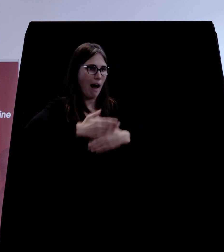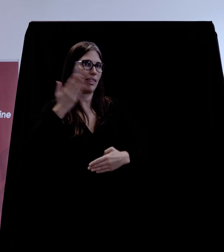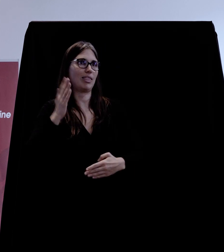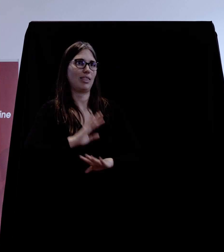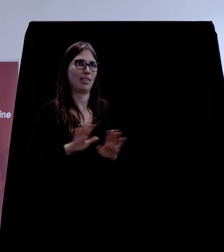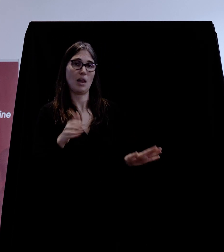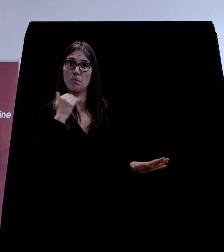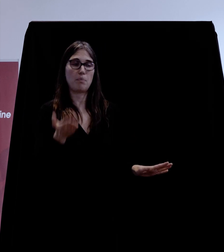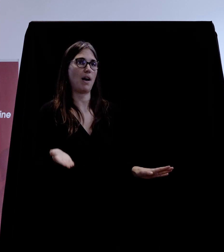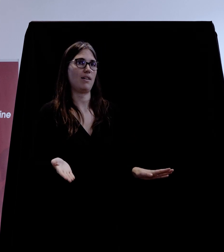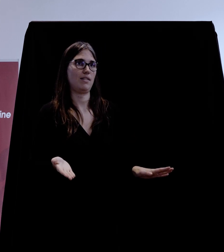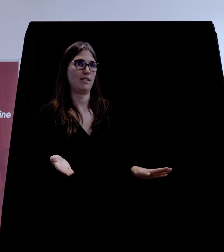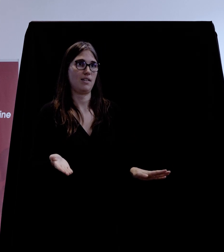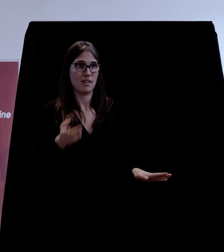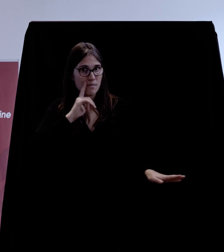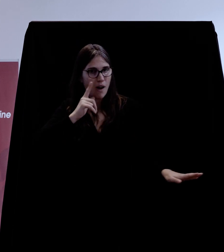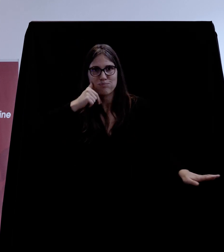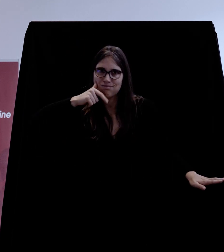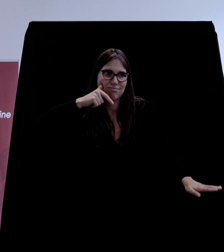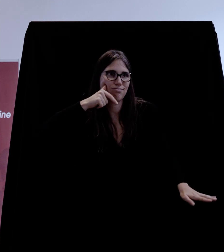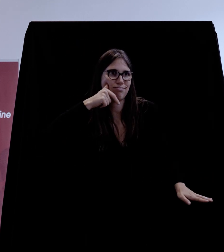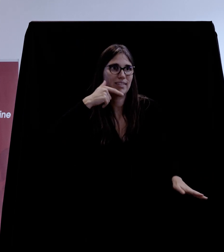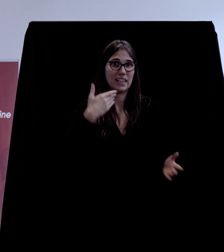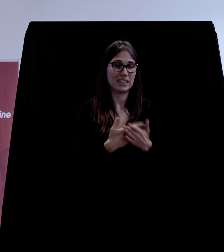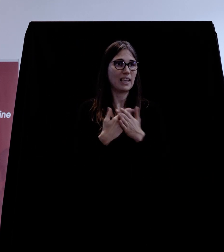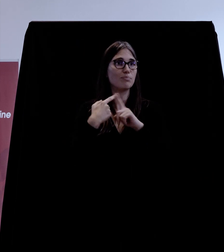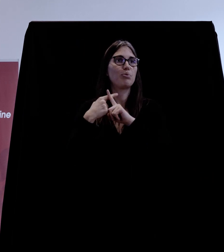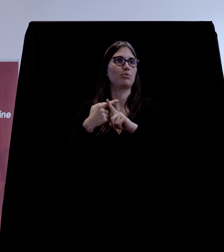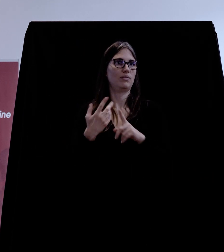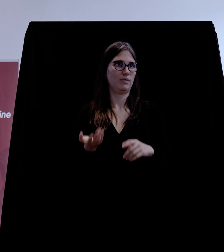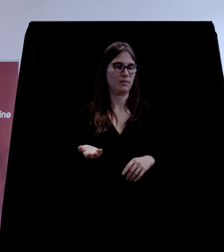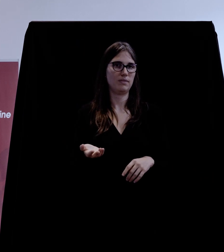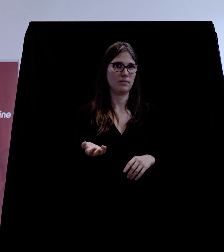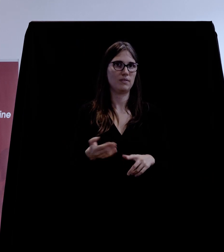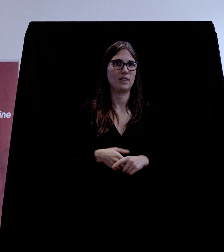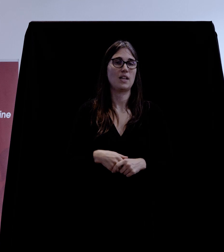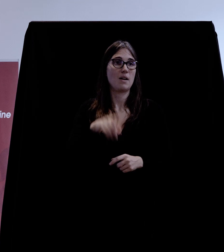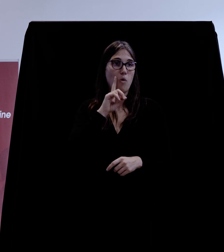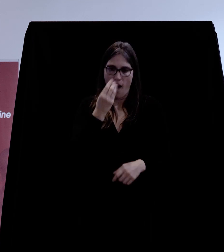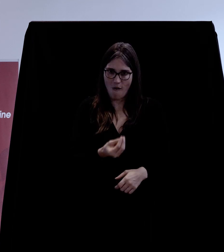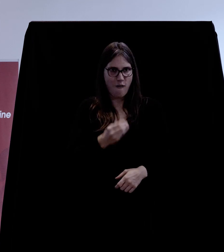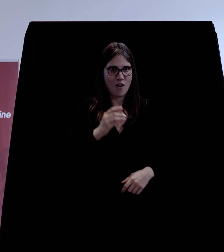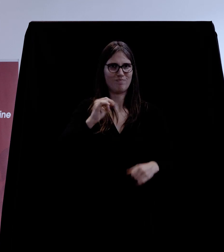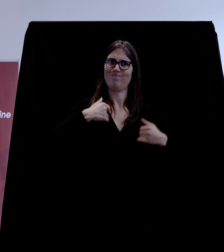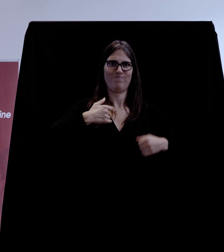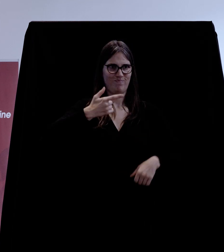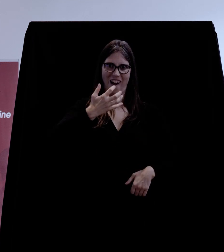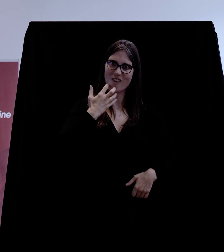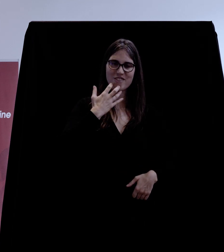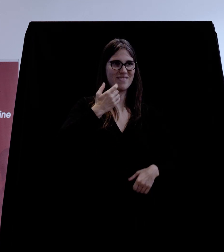not terribly well, because once our kids have an idea in their mind, they'll find a way to accomplish